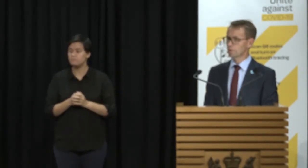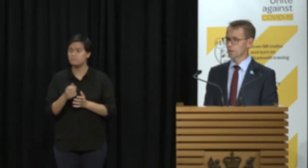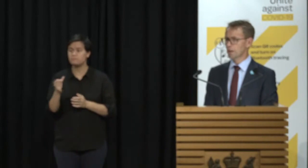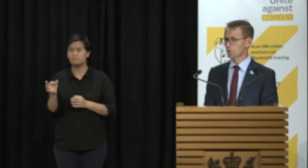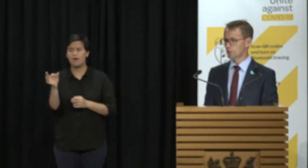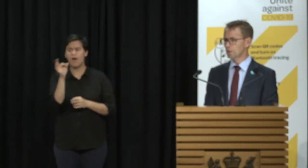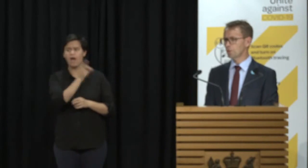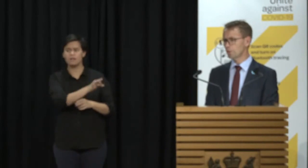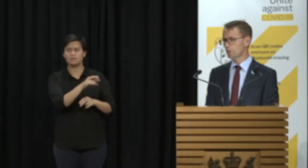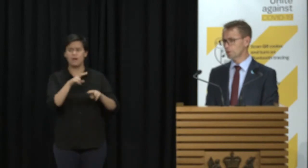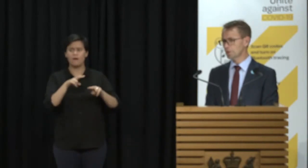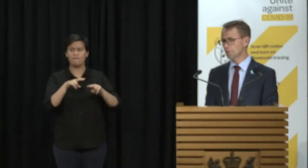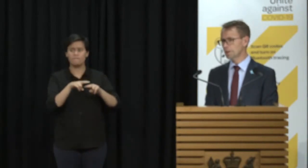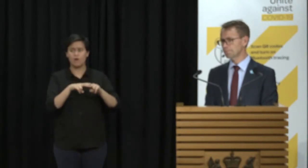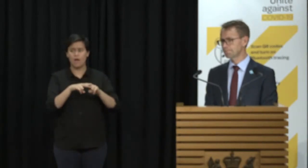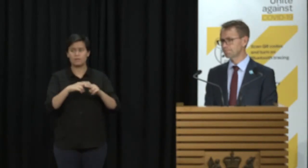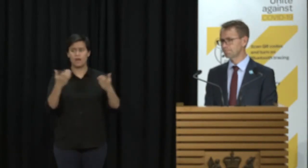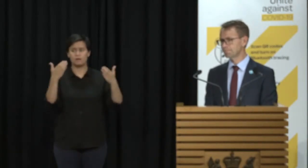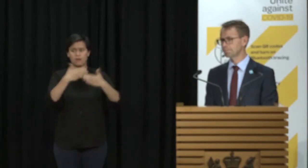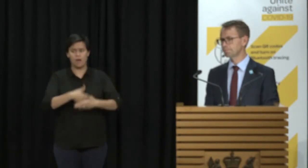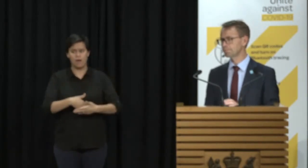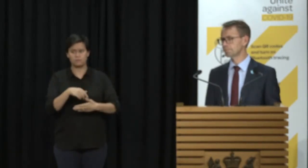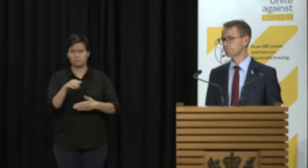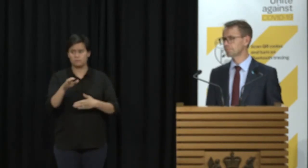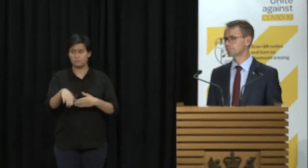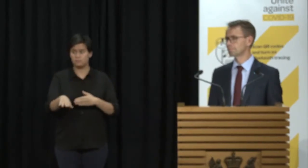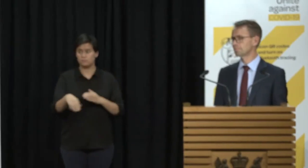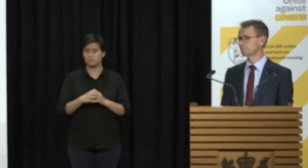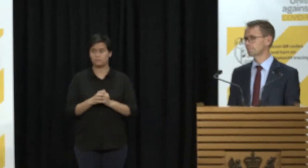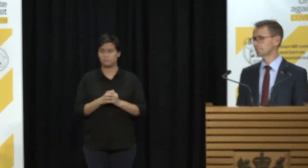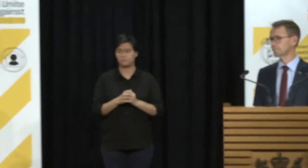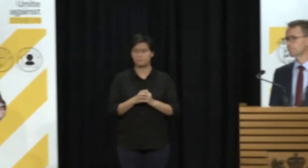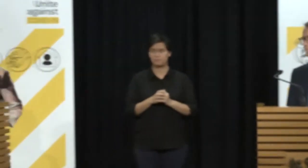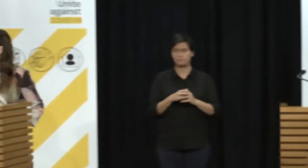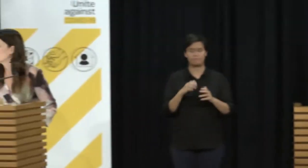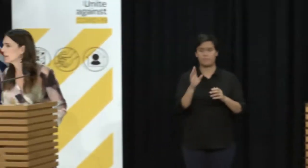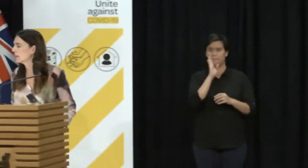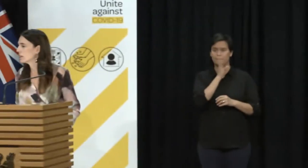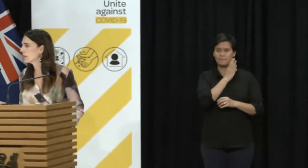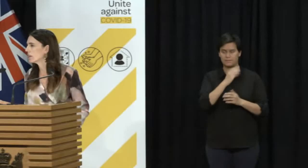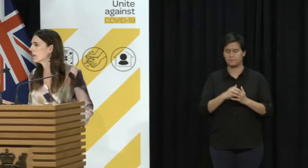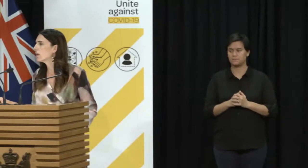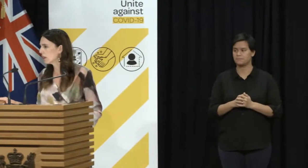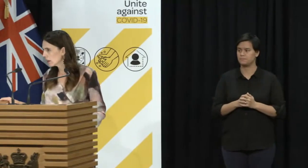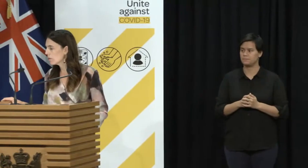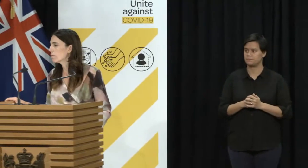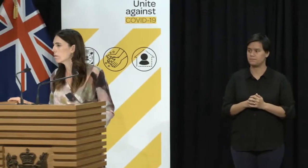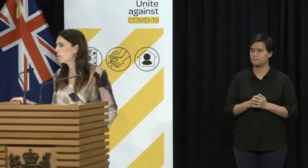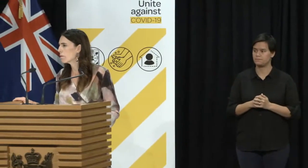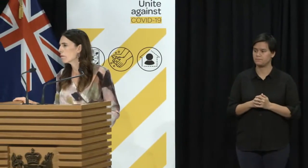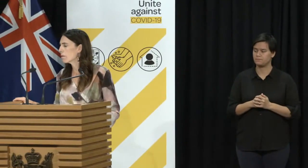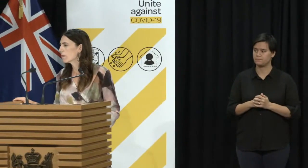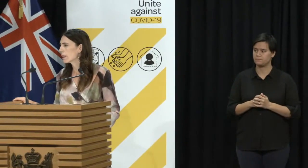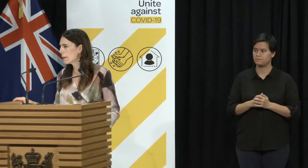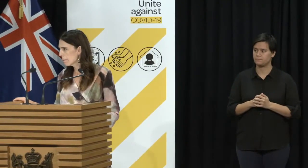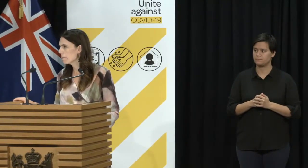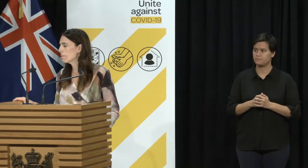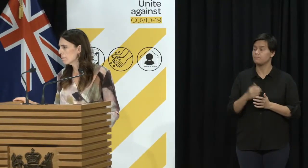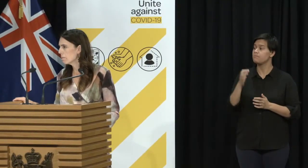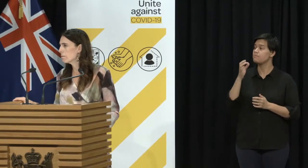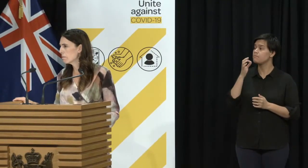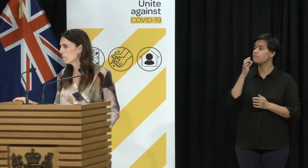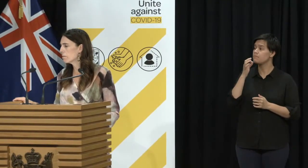we haven't got any further evidence of that. Yes, sorry, I'll just come down in front here. On the vaccine